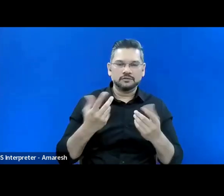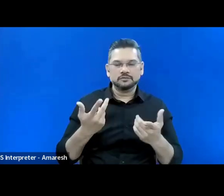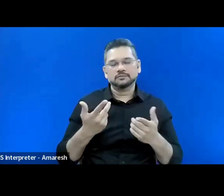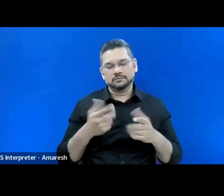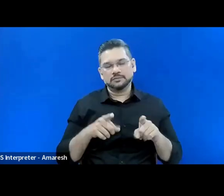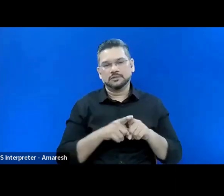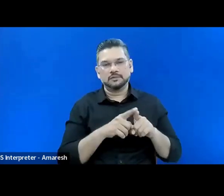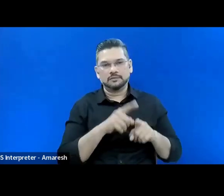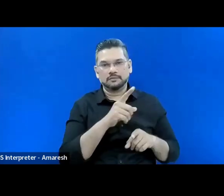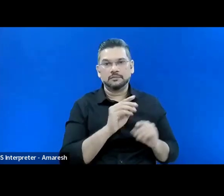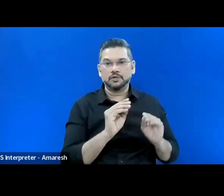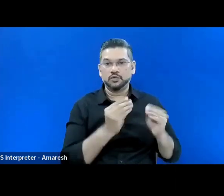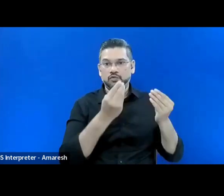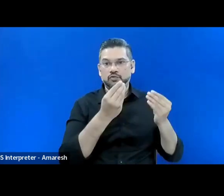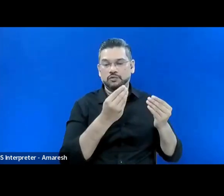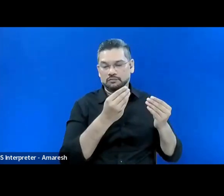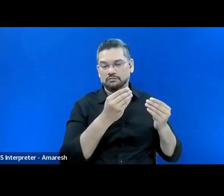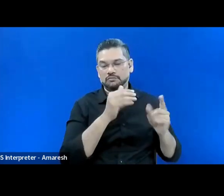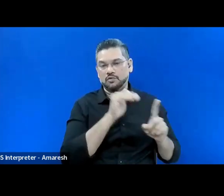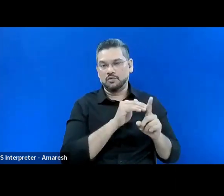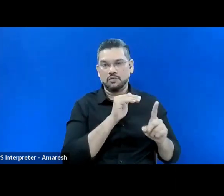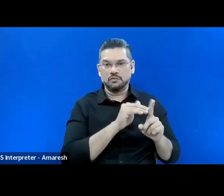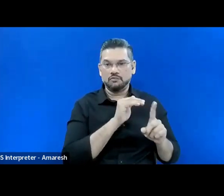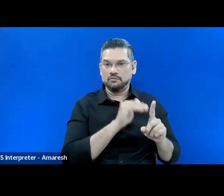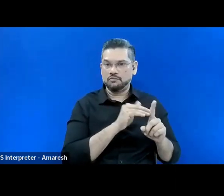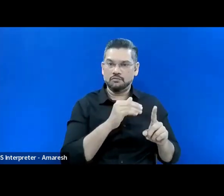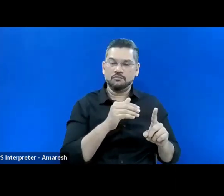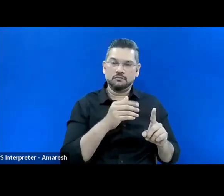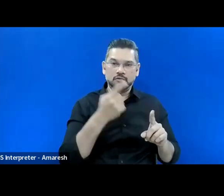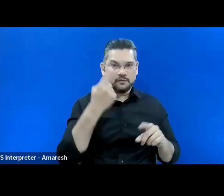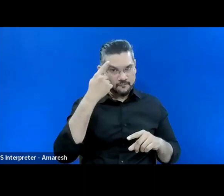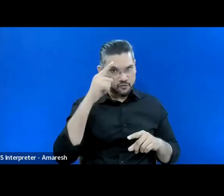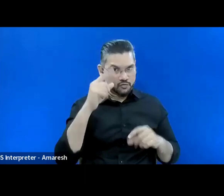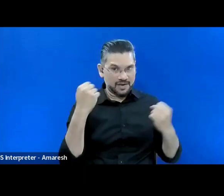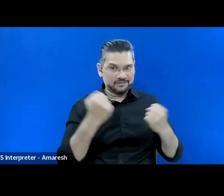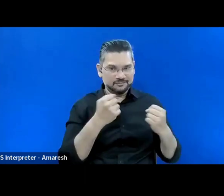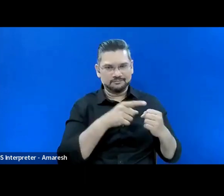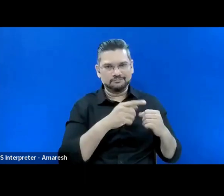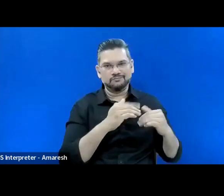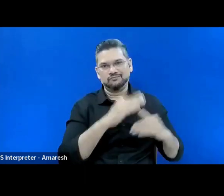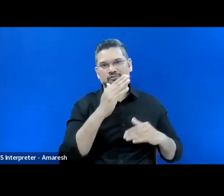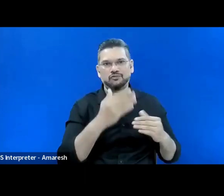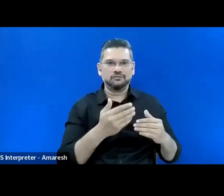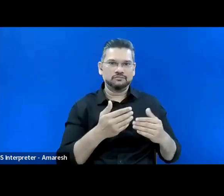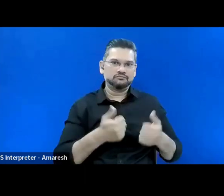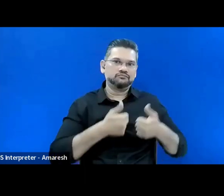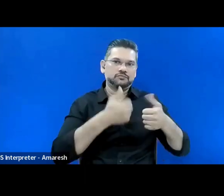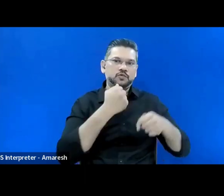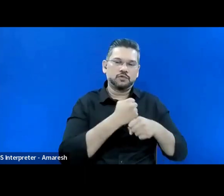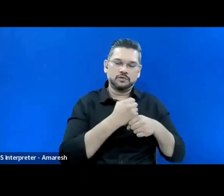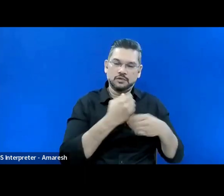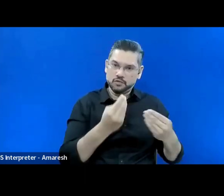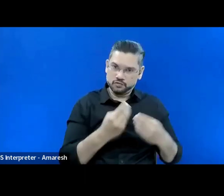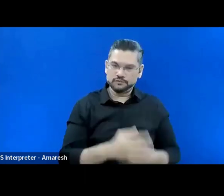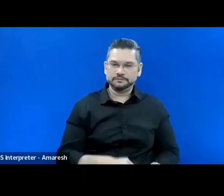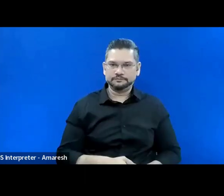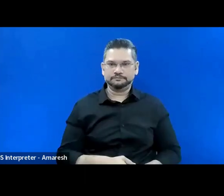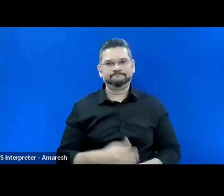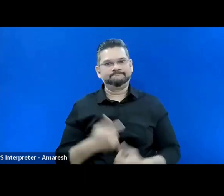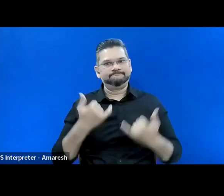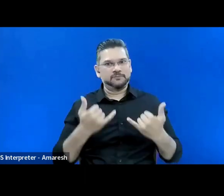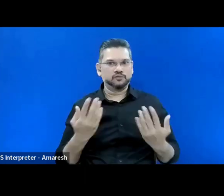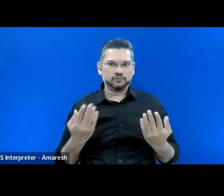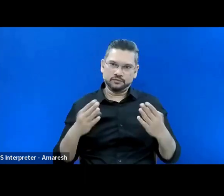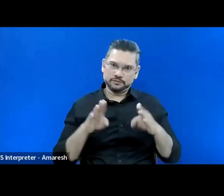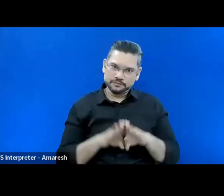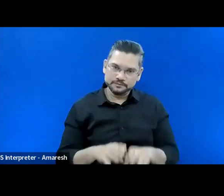action. And yes, with this, I will say some closing remarks. And